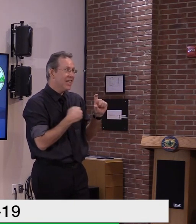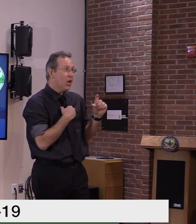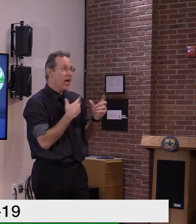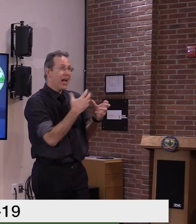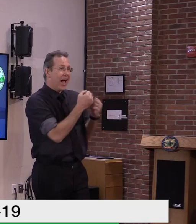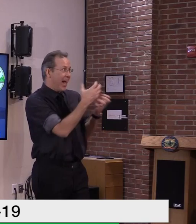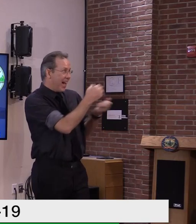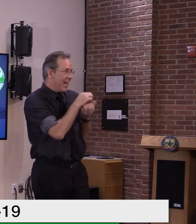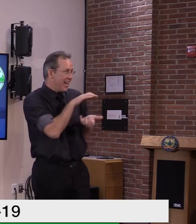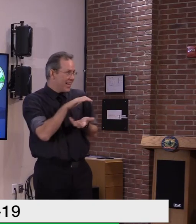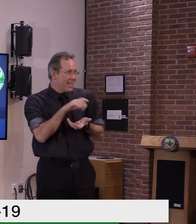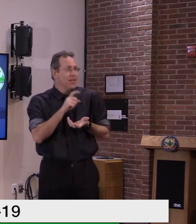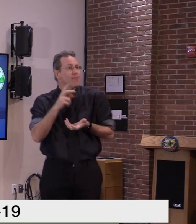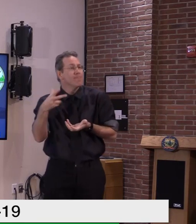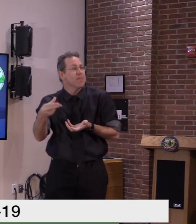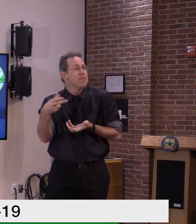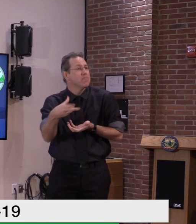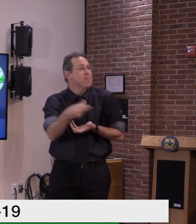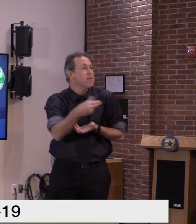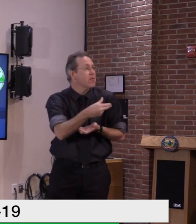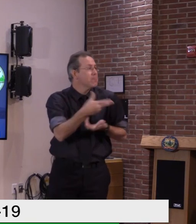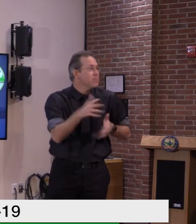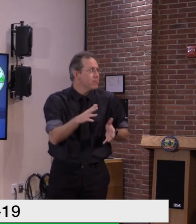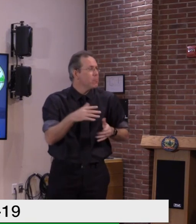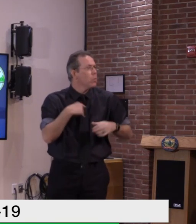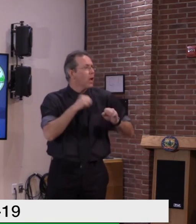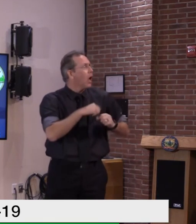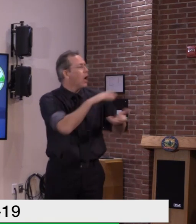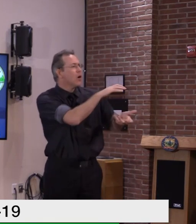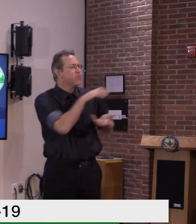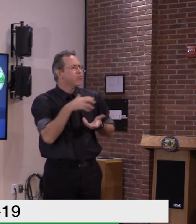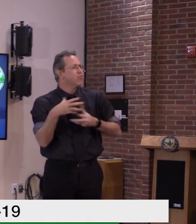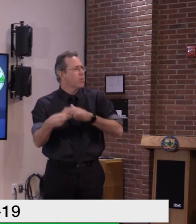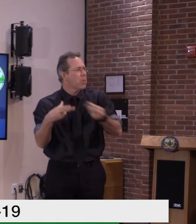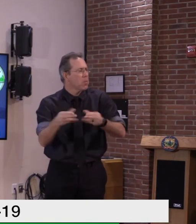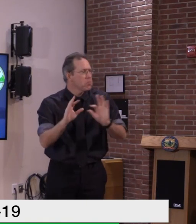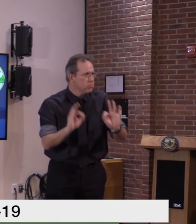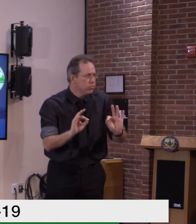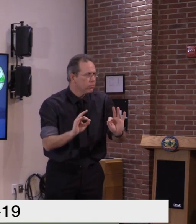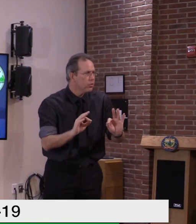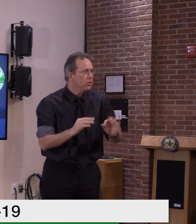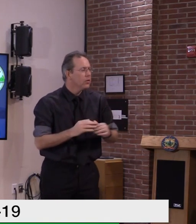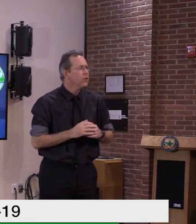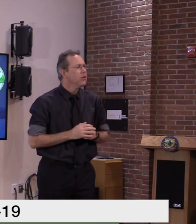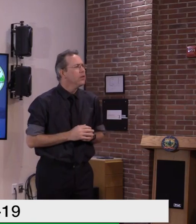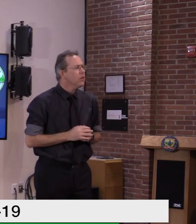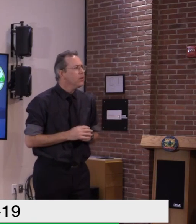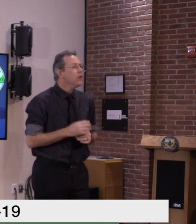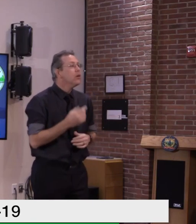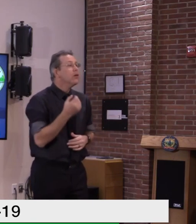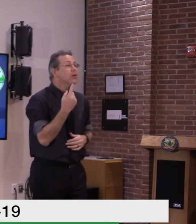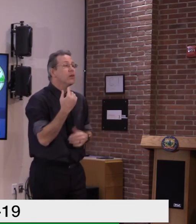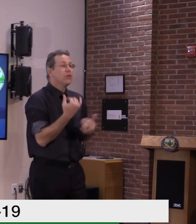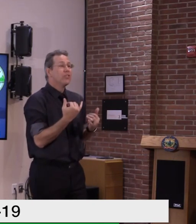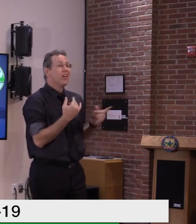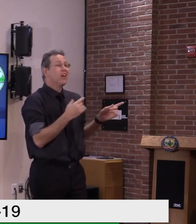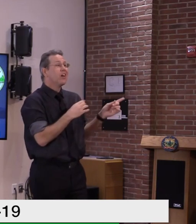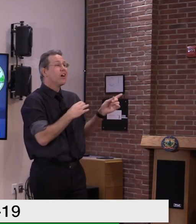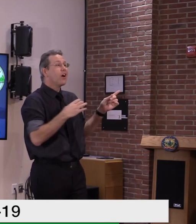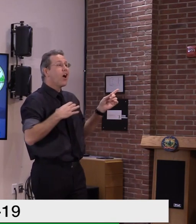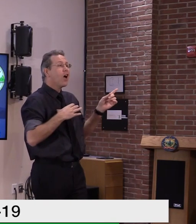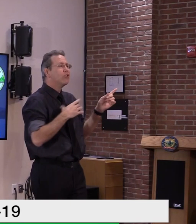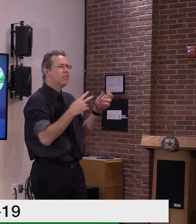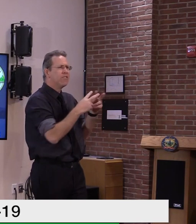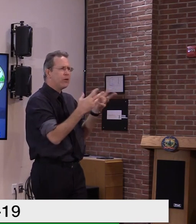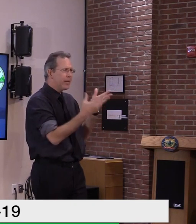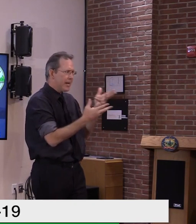The Congress has been very generous in both providing money for vaccination as well as